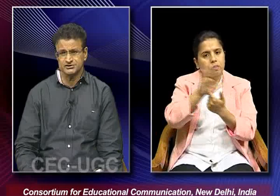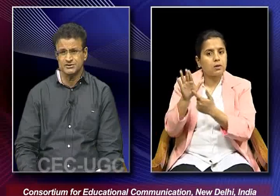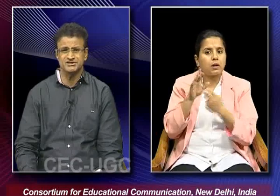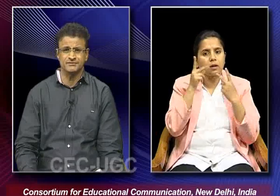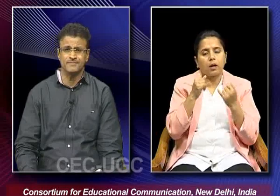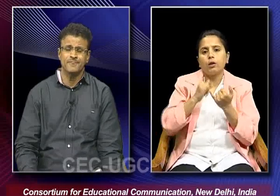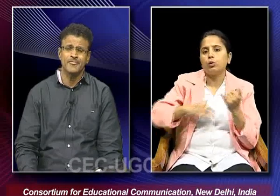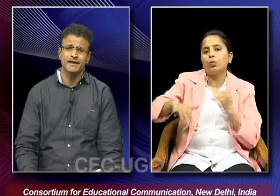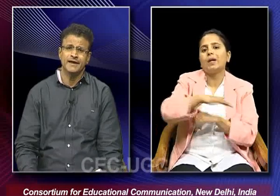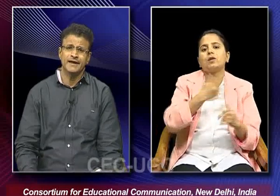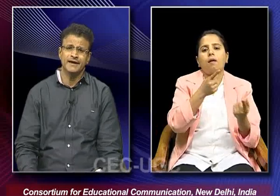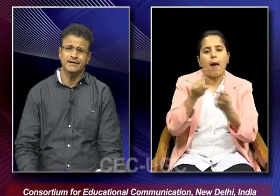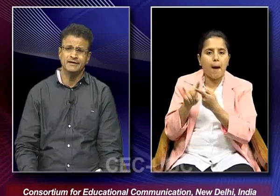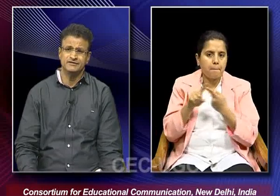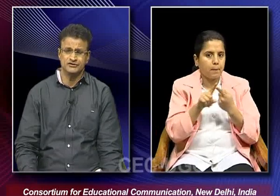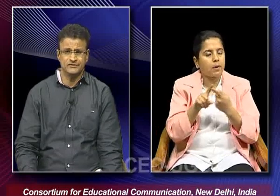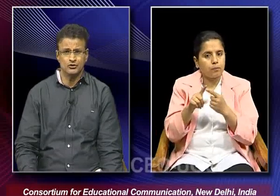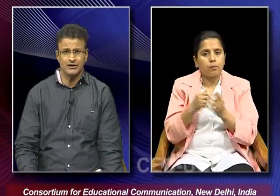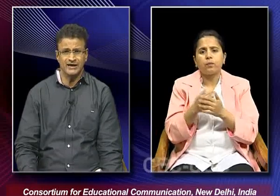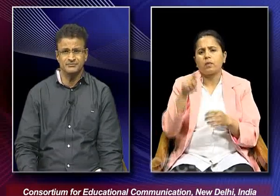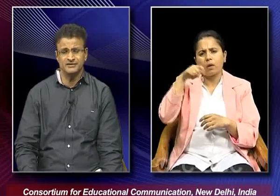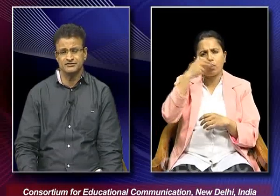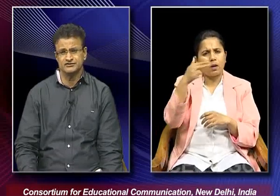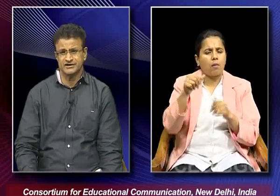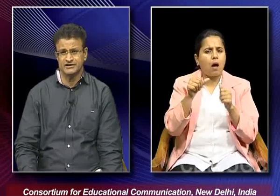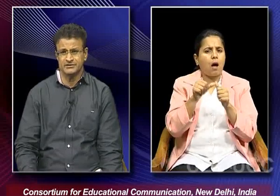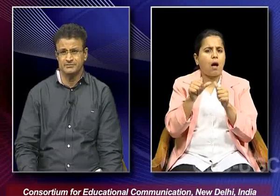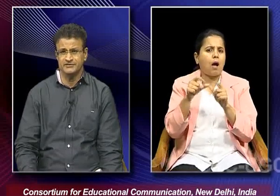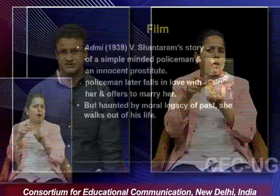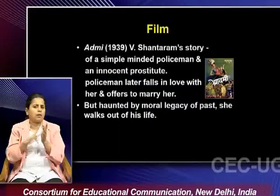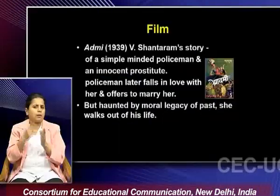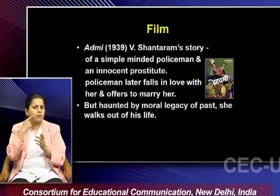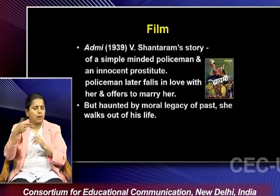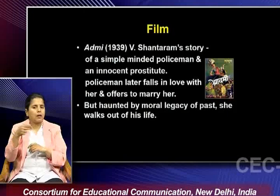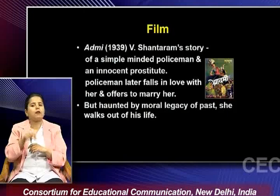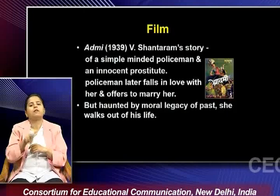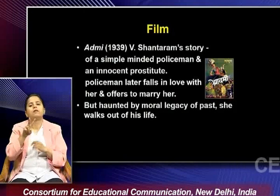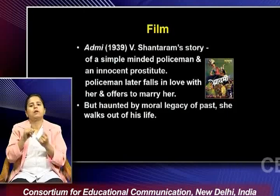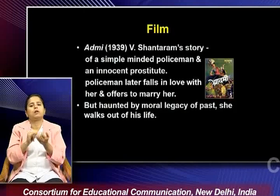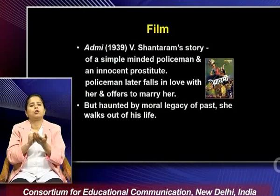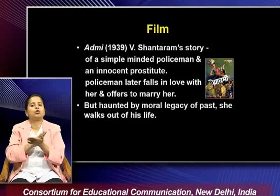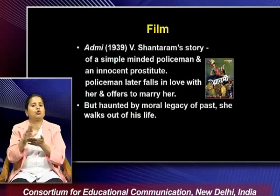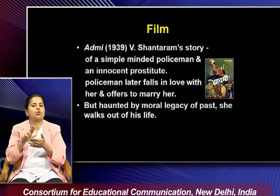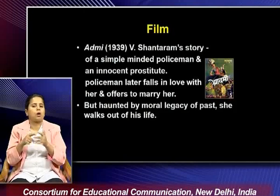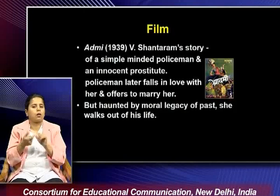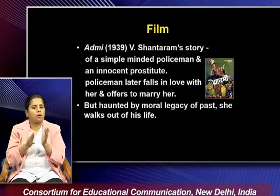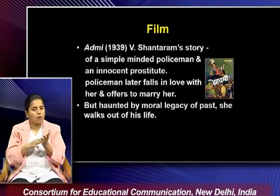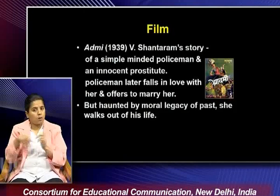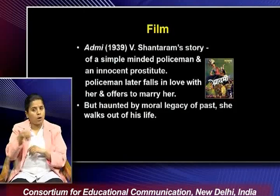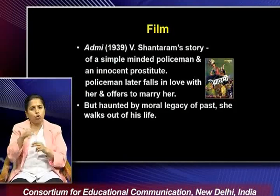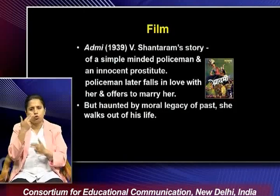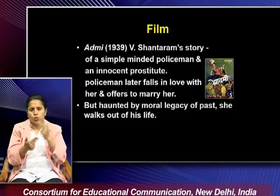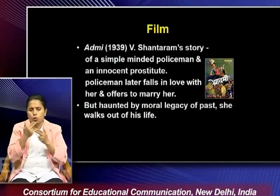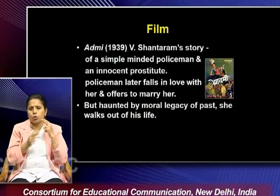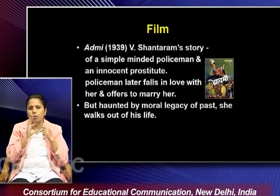a situation. And there was a film called Aadmi, which was again made by V. Shantaram, where the stories of a